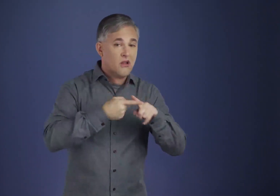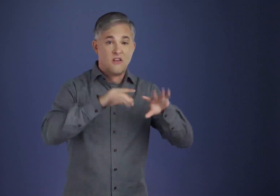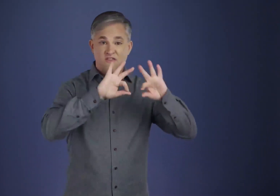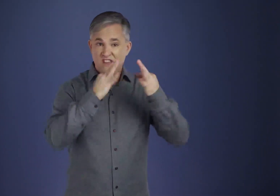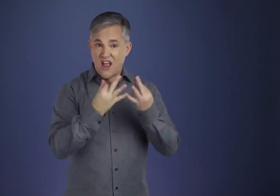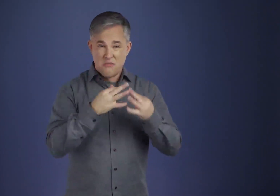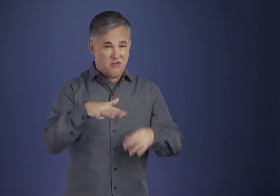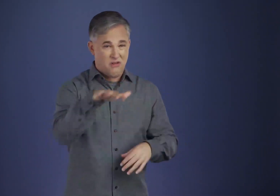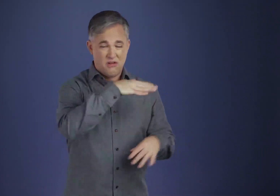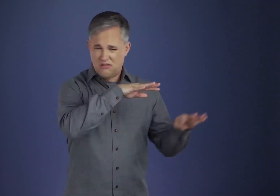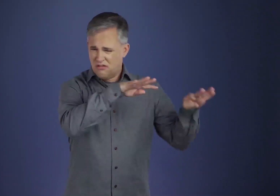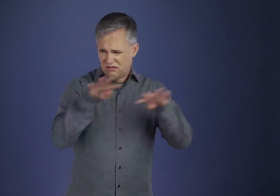heartbreaking riddle.